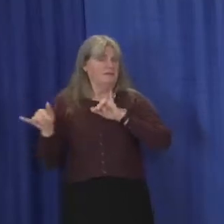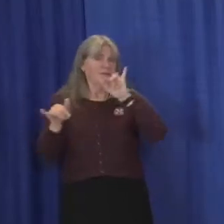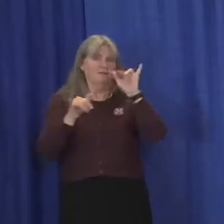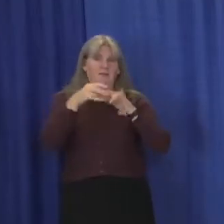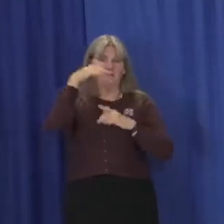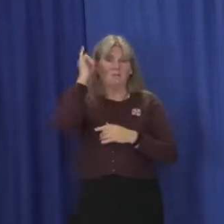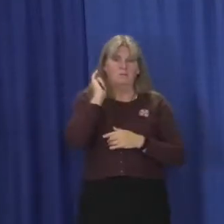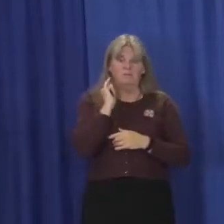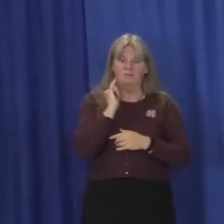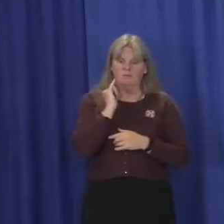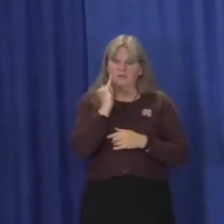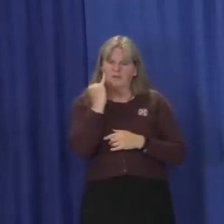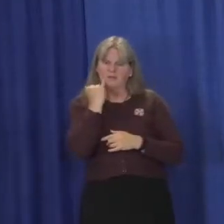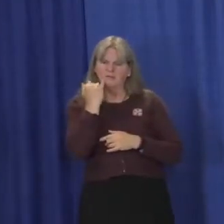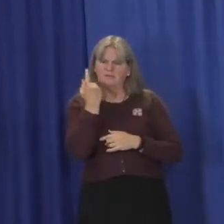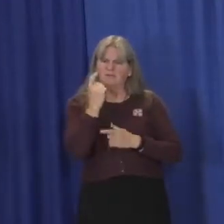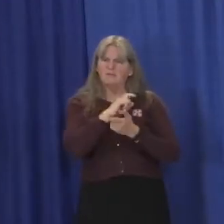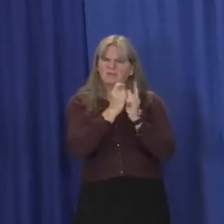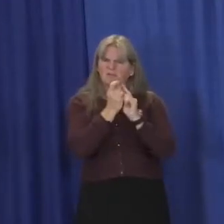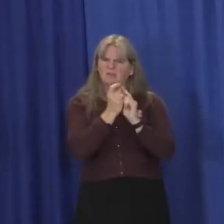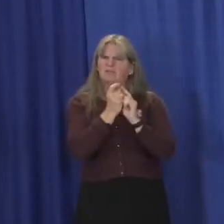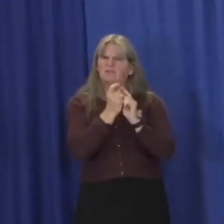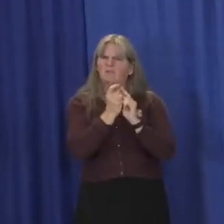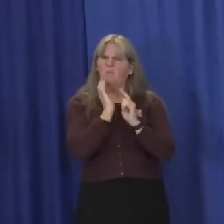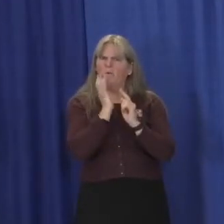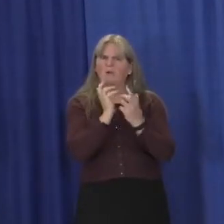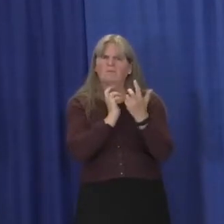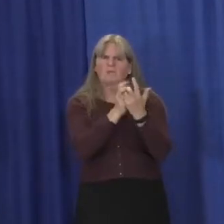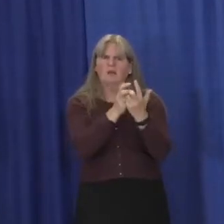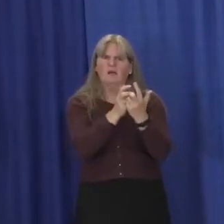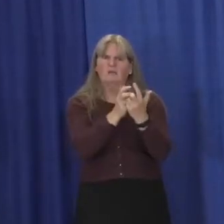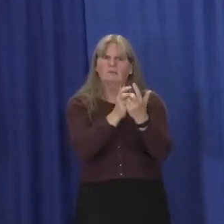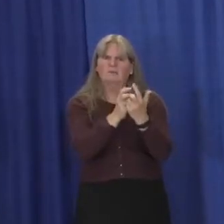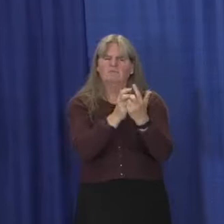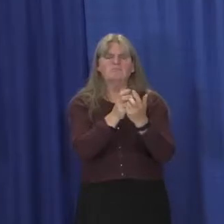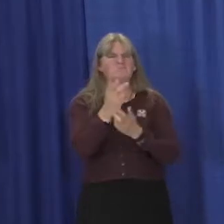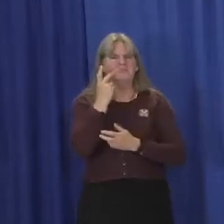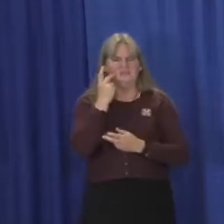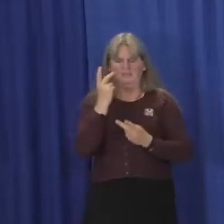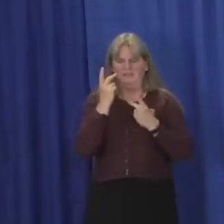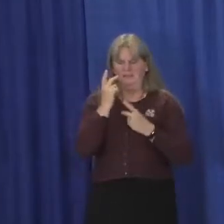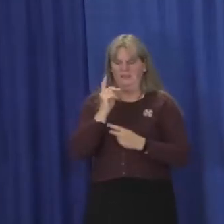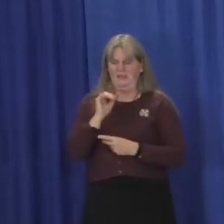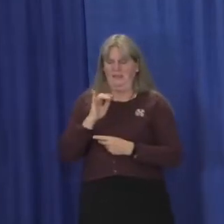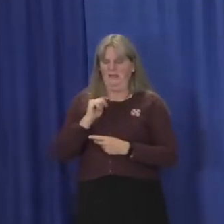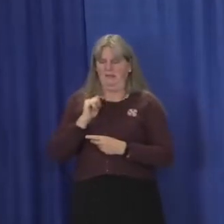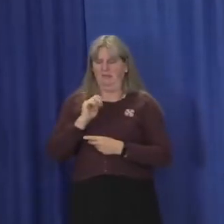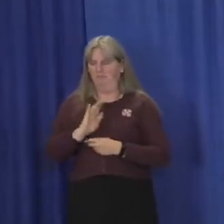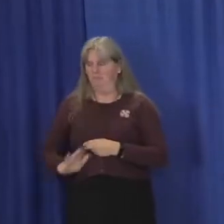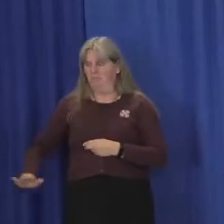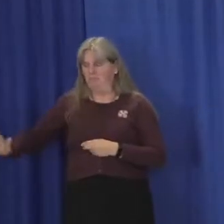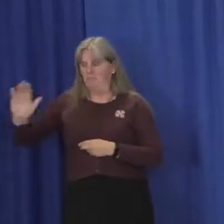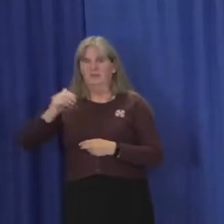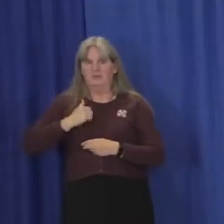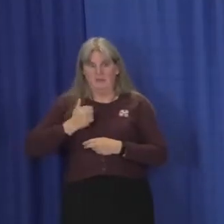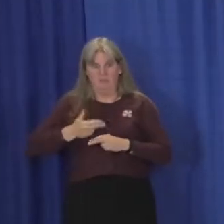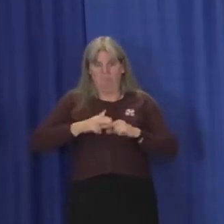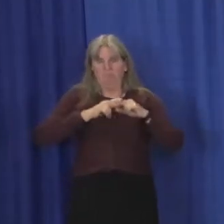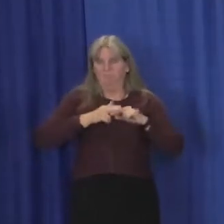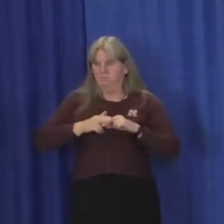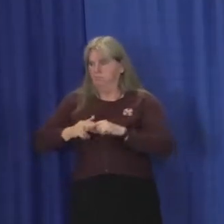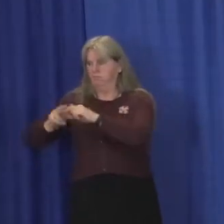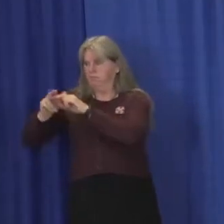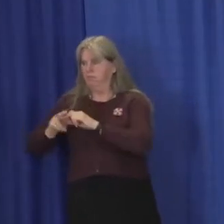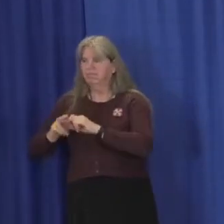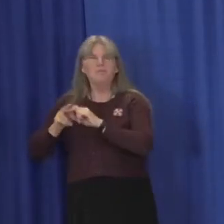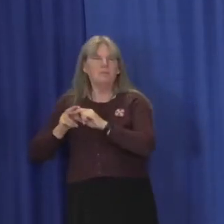change in Yukon. We know that Delta is rapidly becoming the dominant variant of COVID-19 across Canada, and it